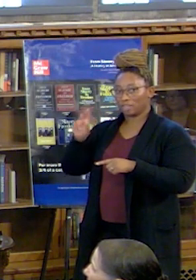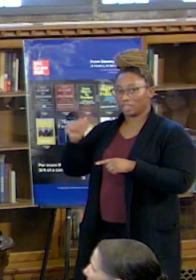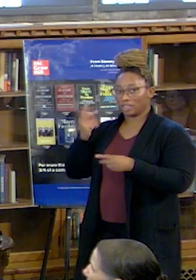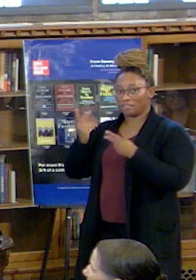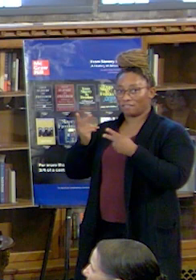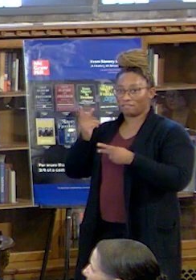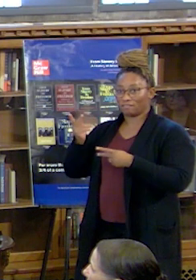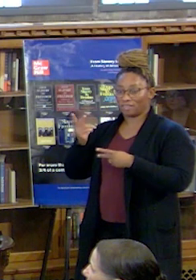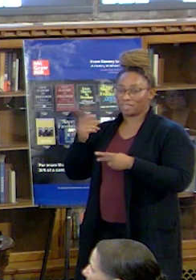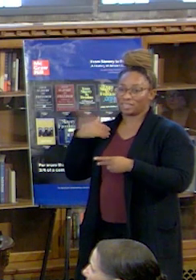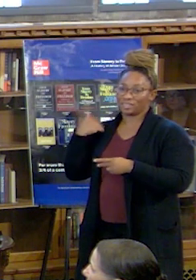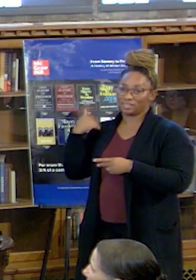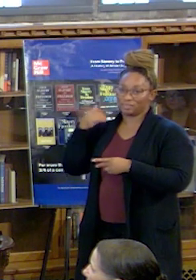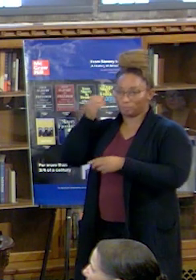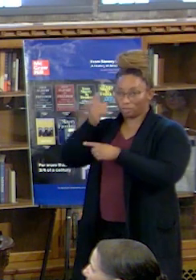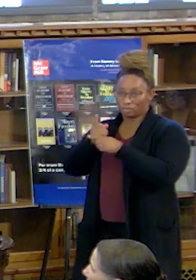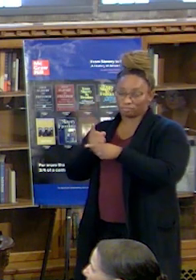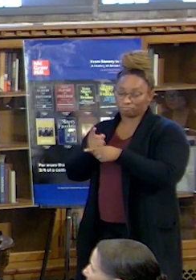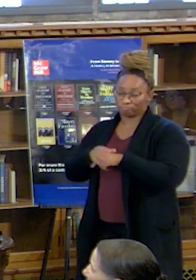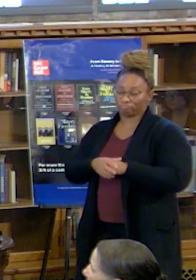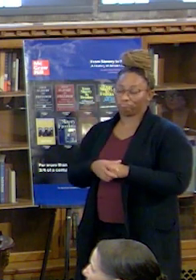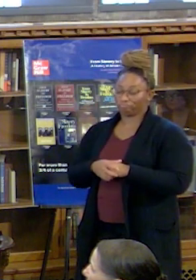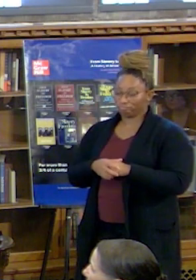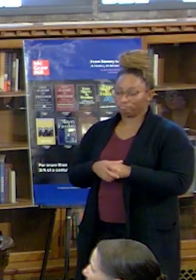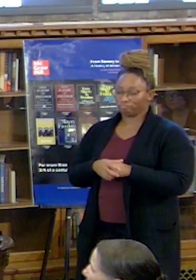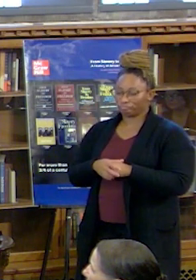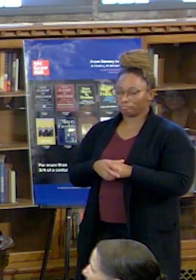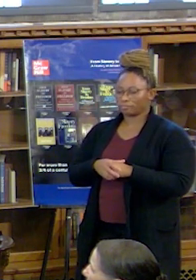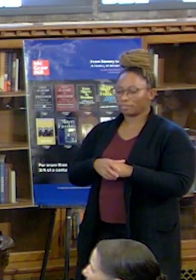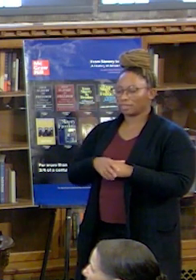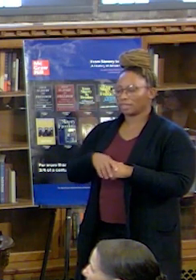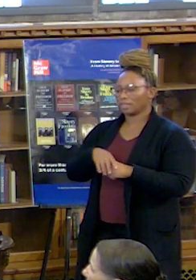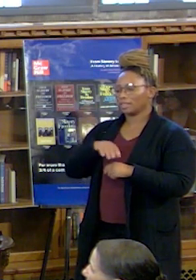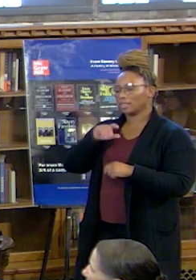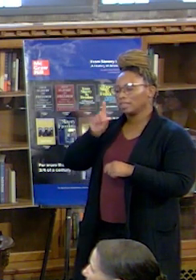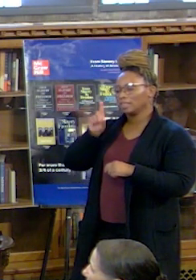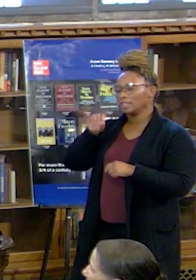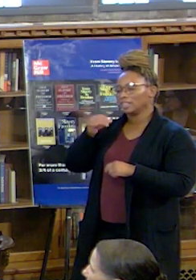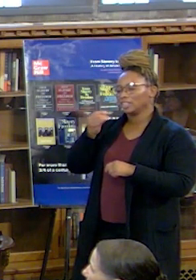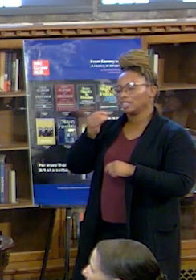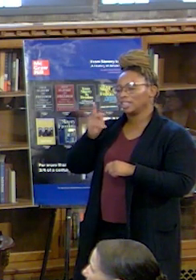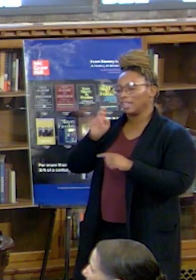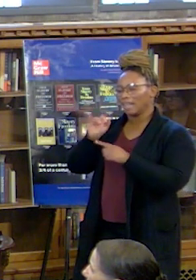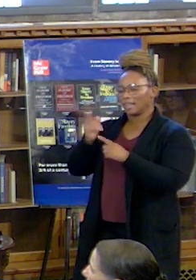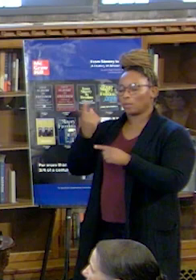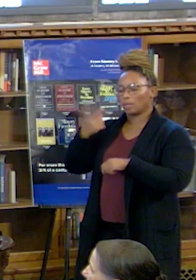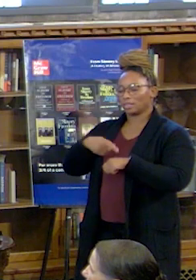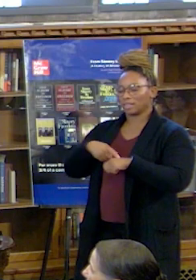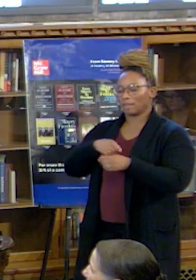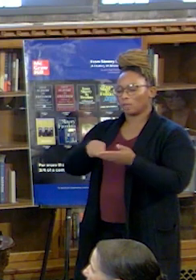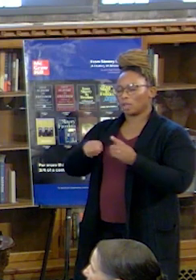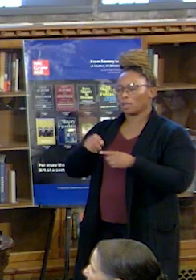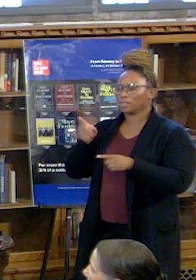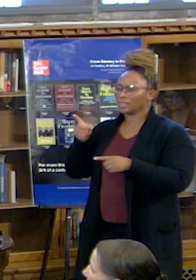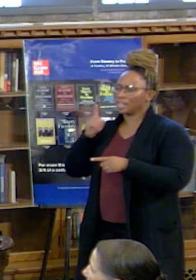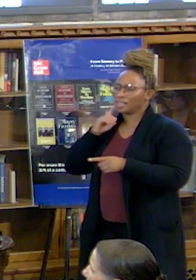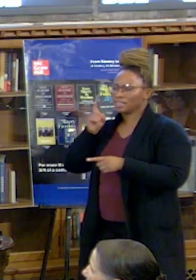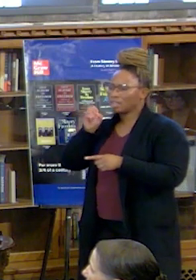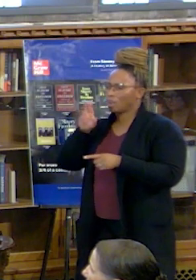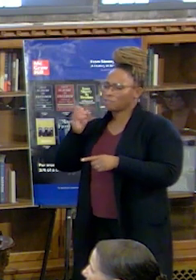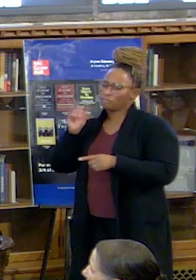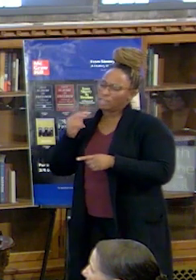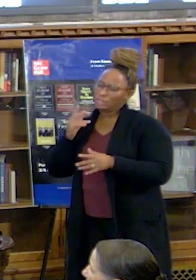visit his V as the scholar Robin DG Kelly once noted Dr Franklin's reluctance to write histories that